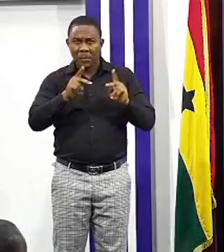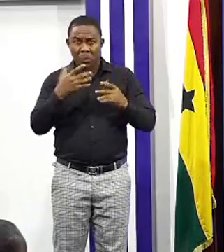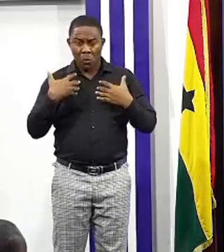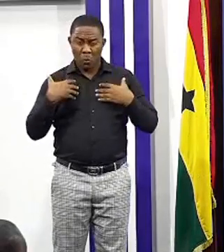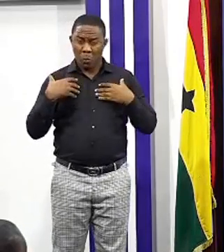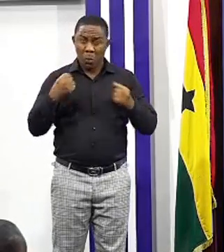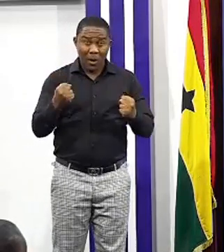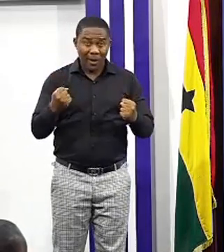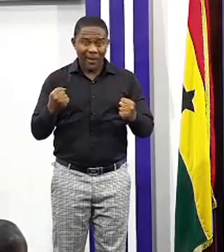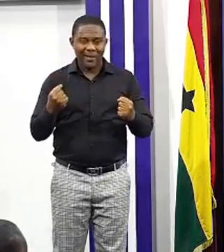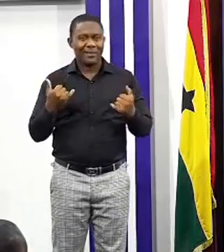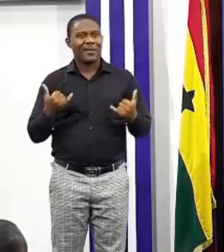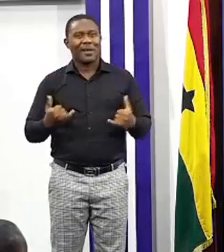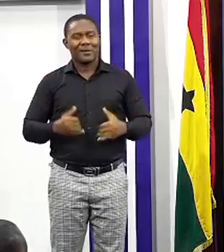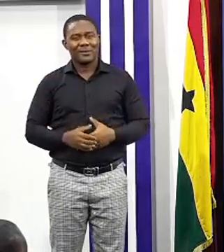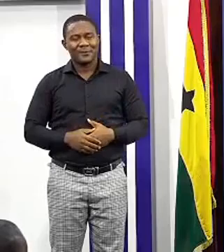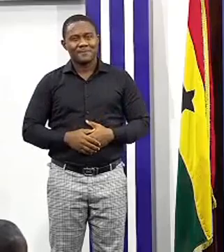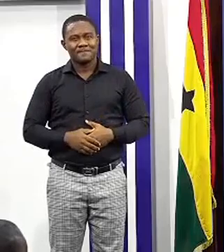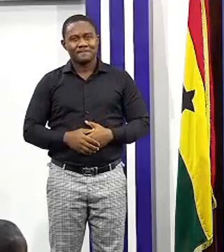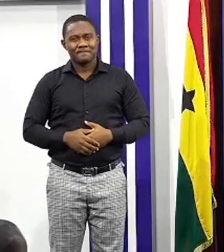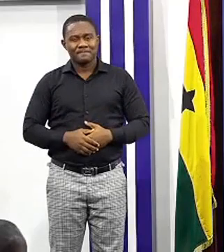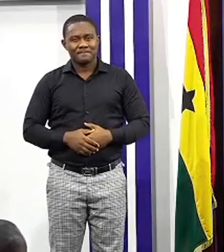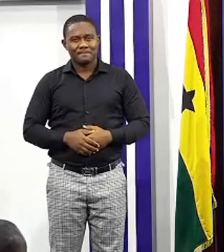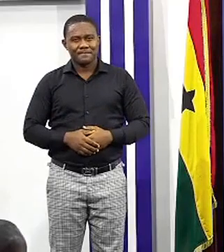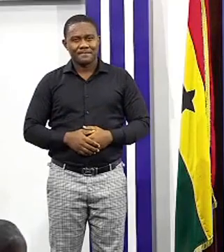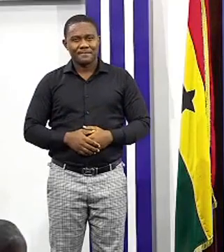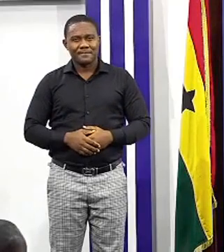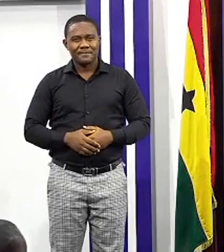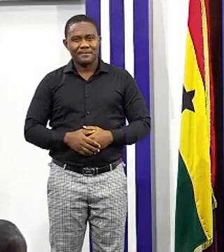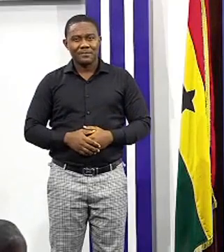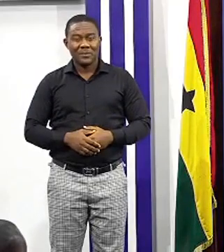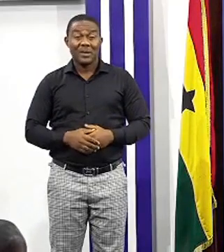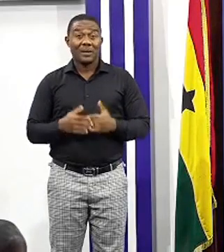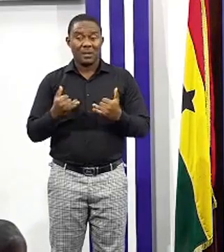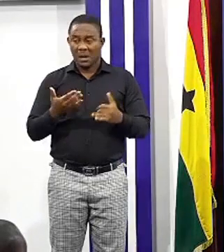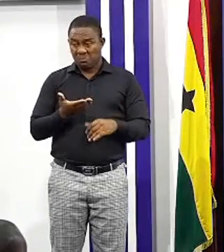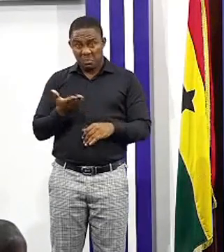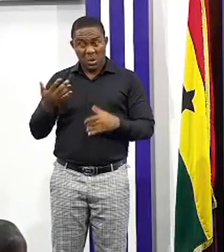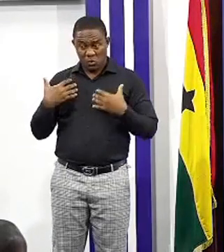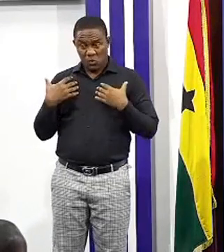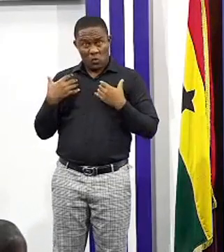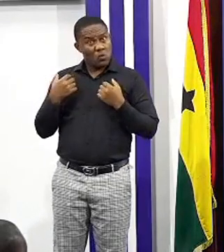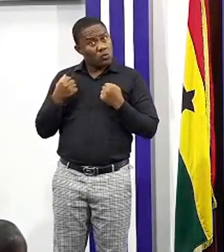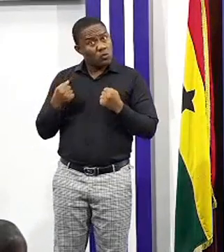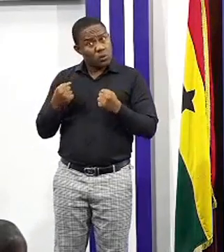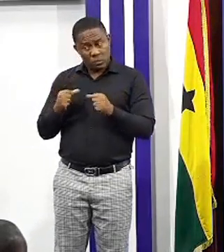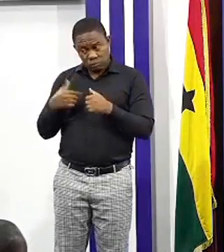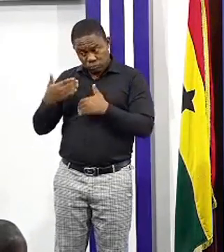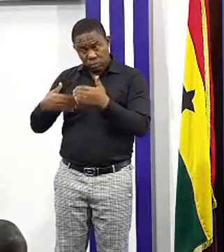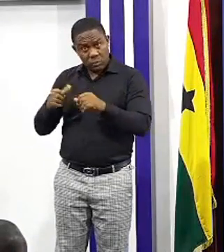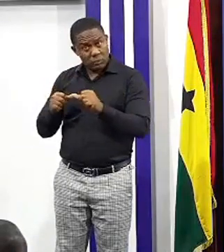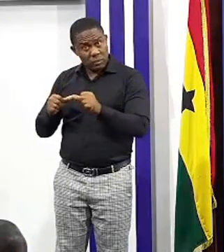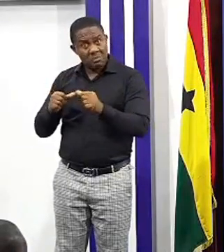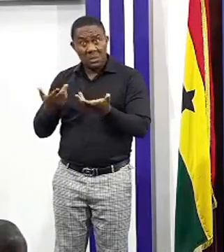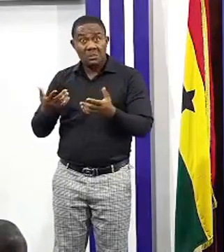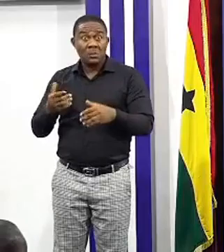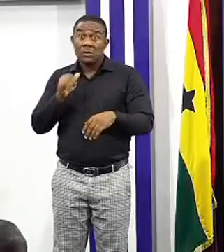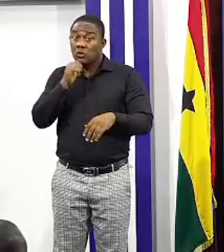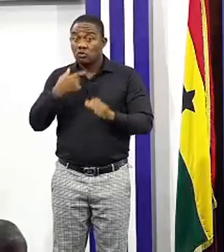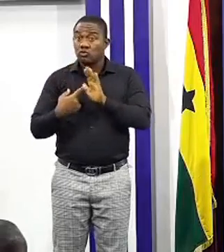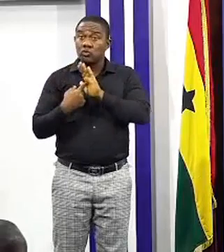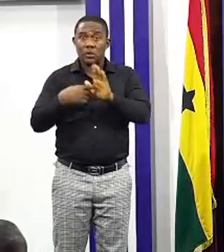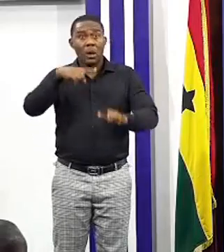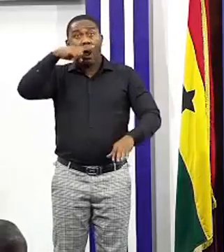reported. Of those who are well and responding to treatment, including those who are asymptomatic, that comes